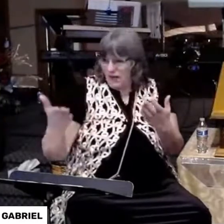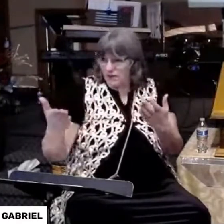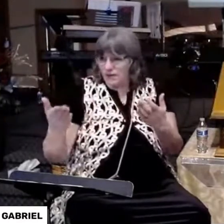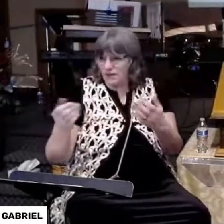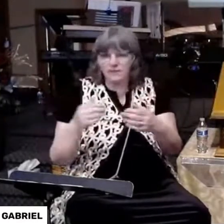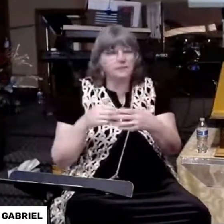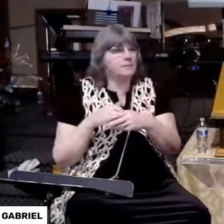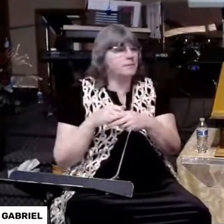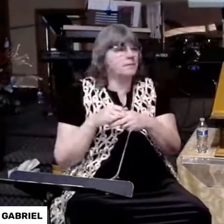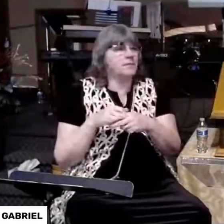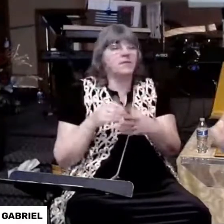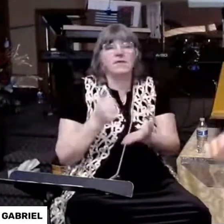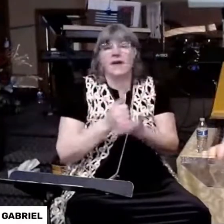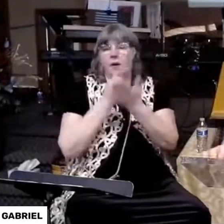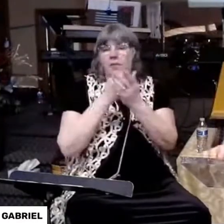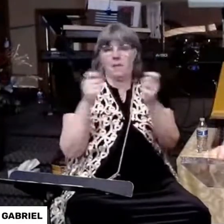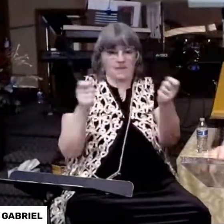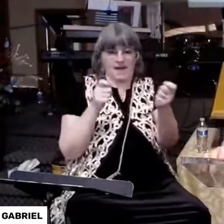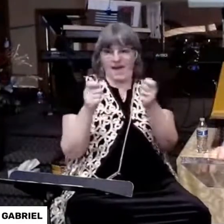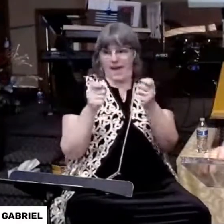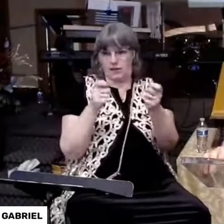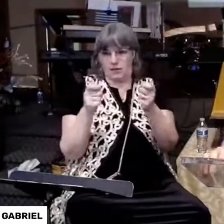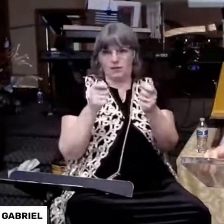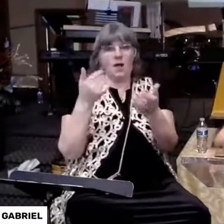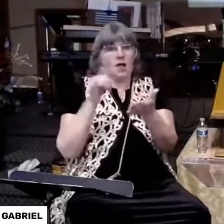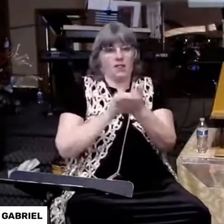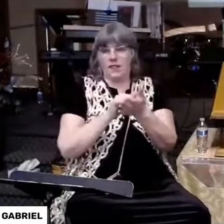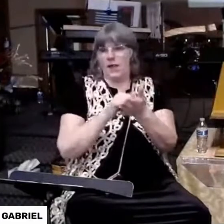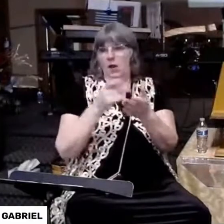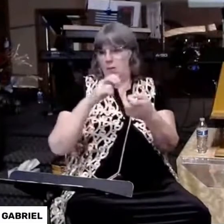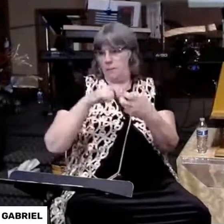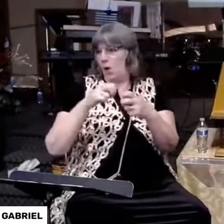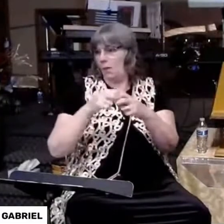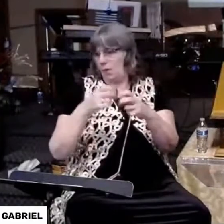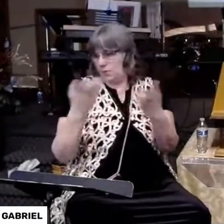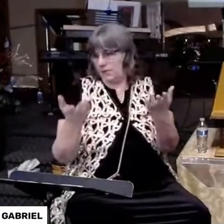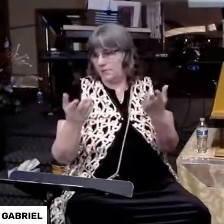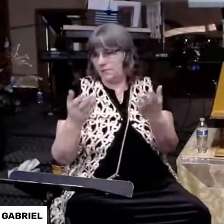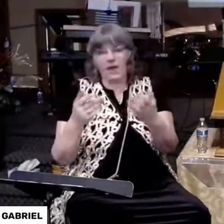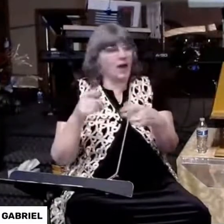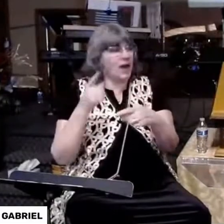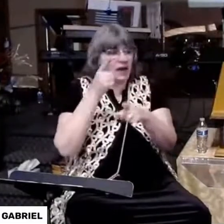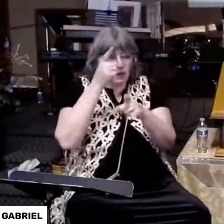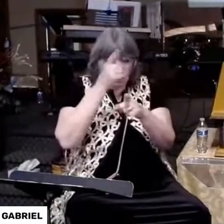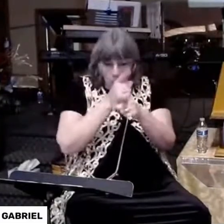the issues of their day and to help them learn to handle them